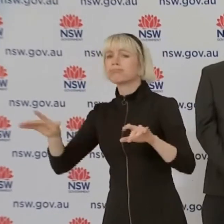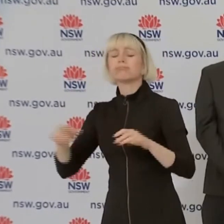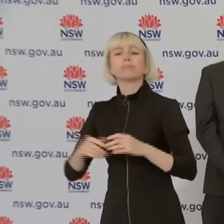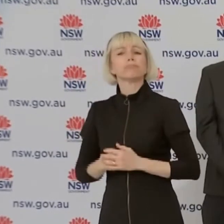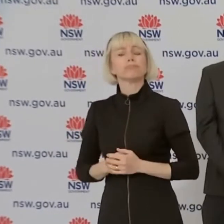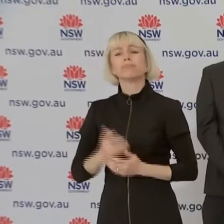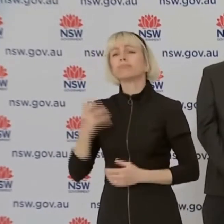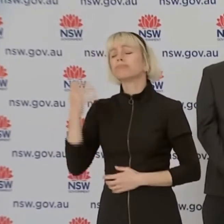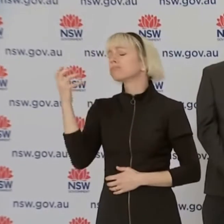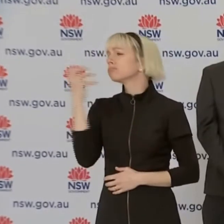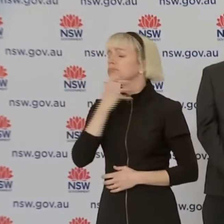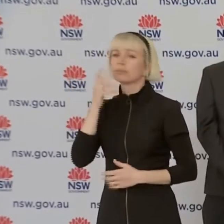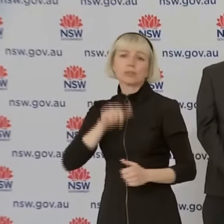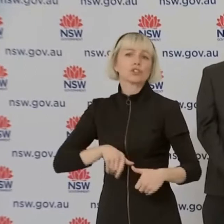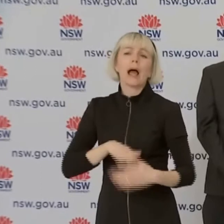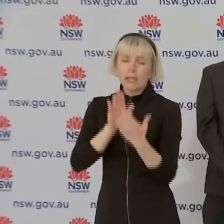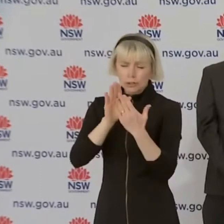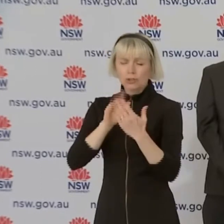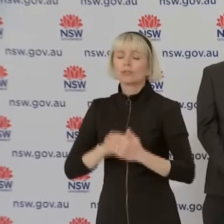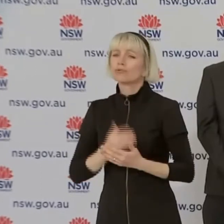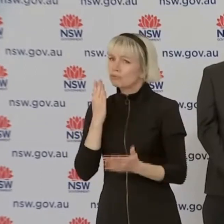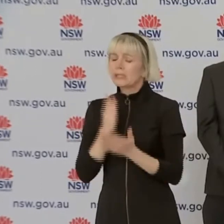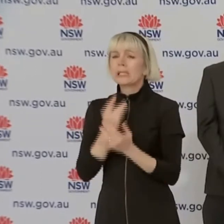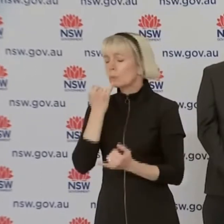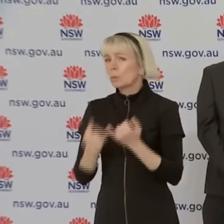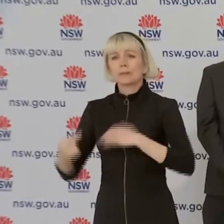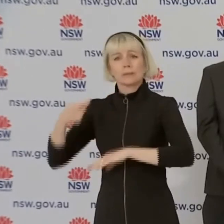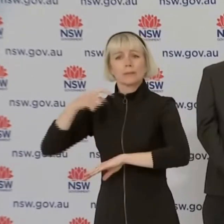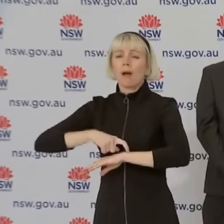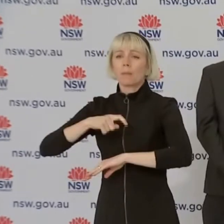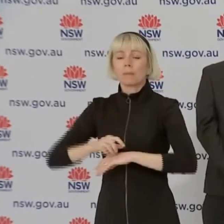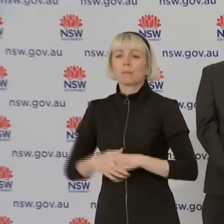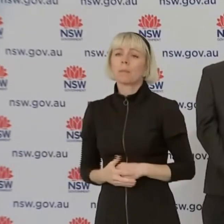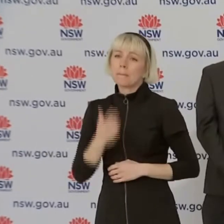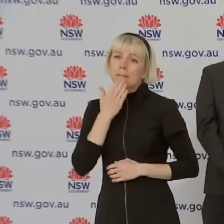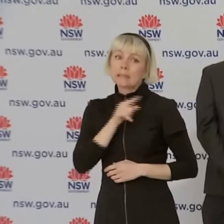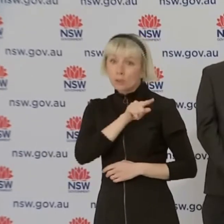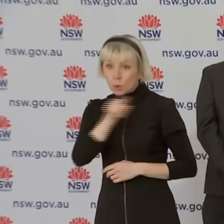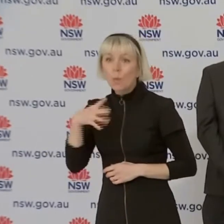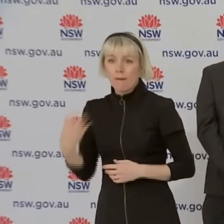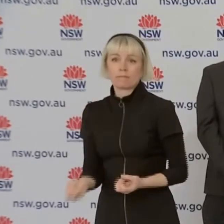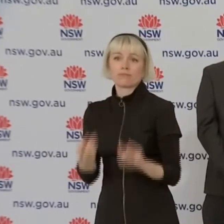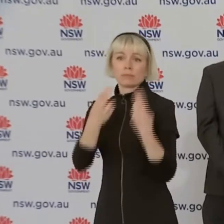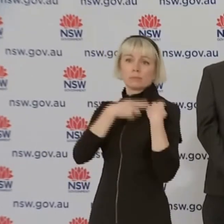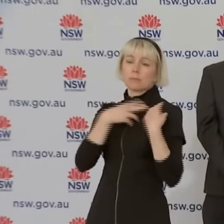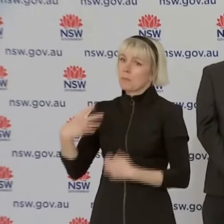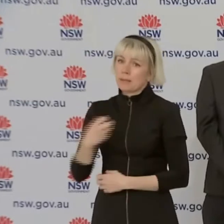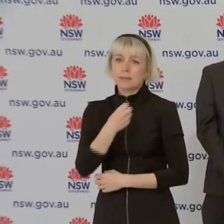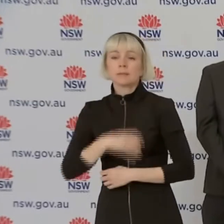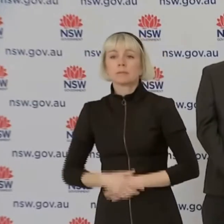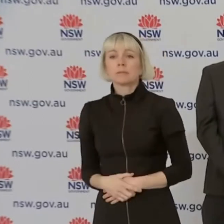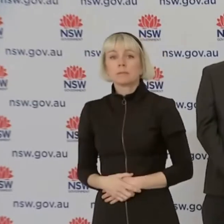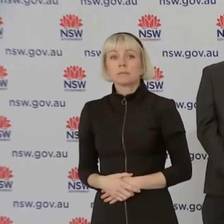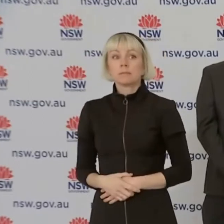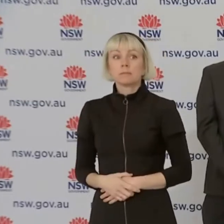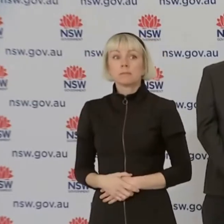And I would ask everyone to do their bit. This is not the time for going into